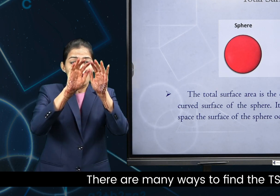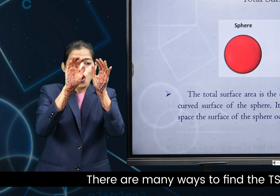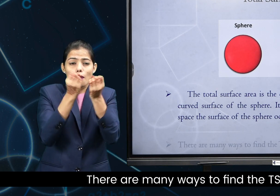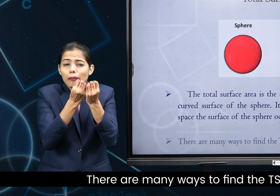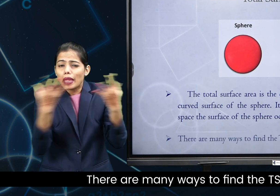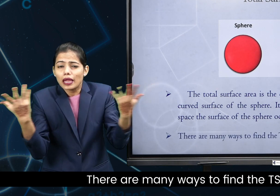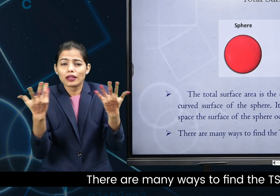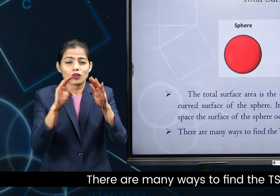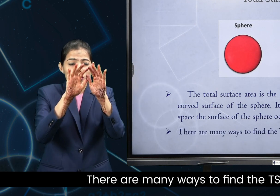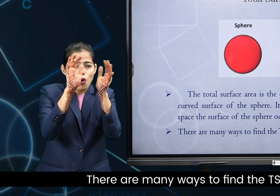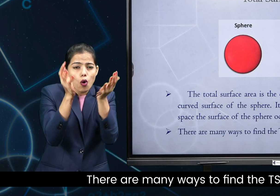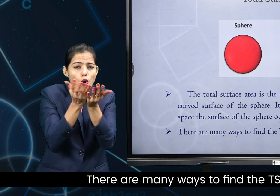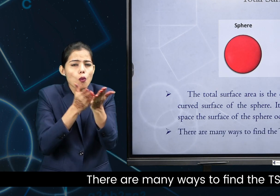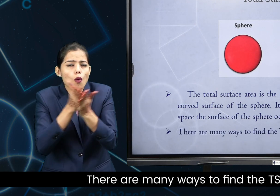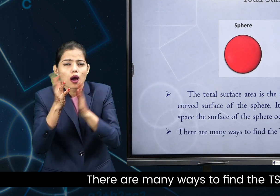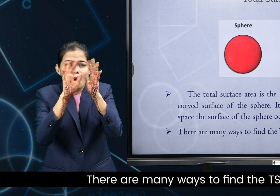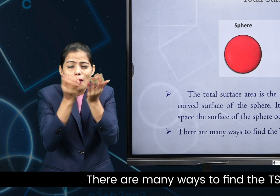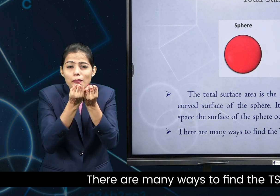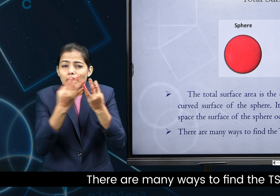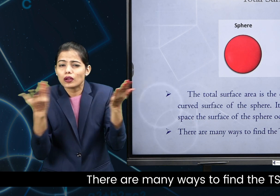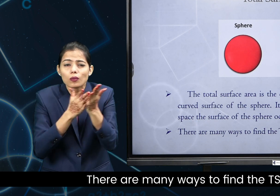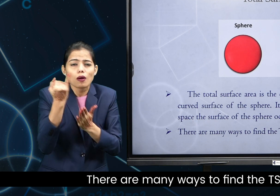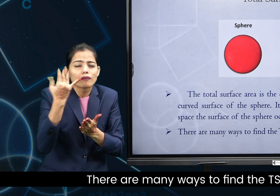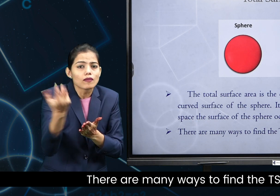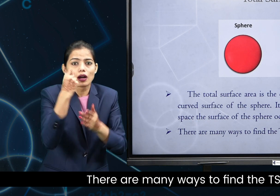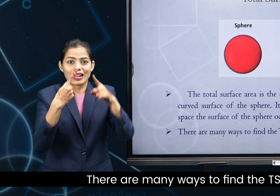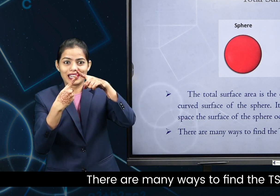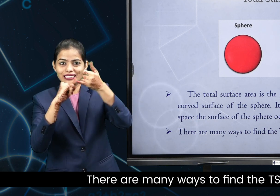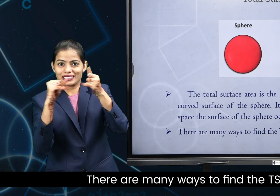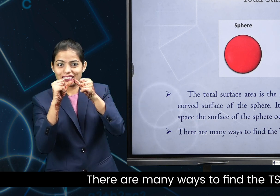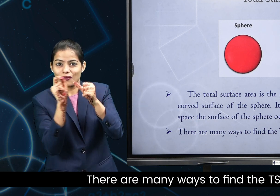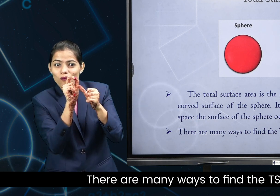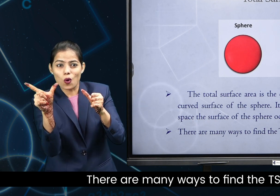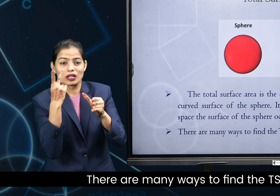There are many ways to find the total surface area of a sphere.